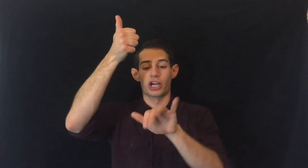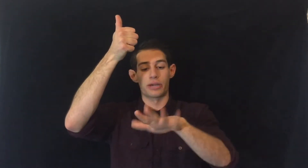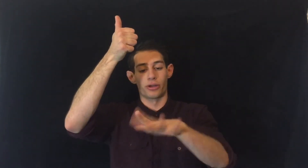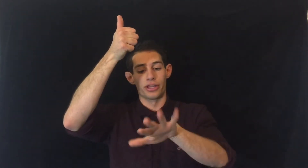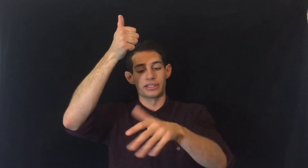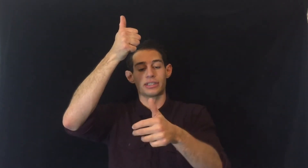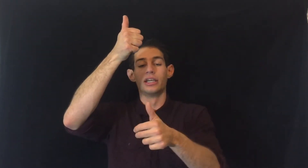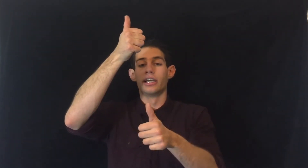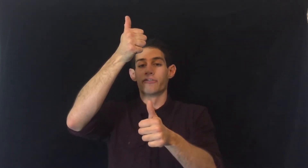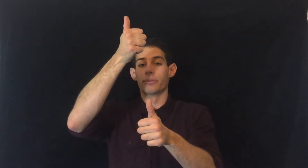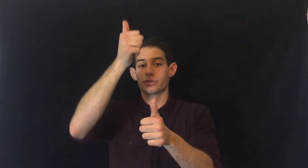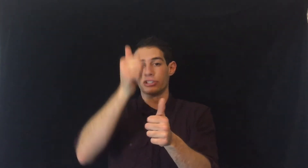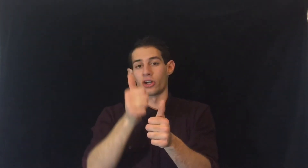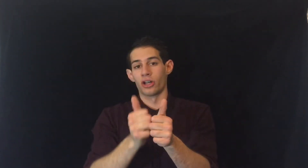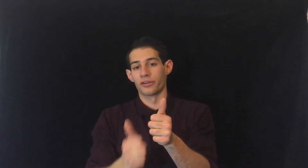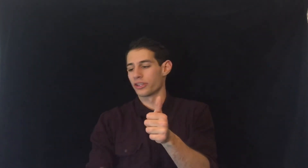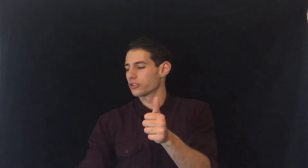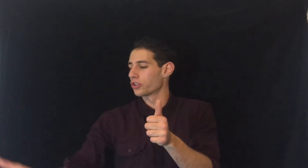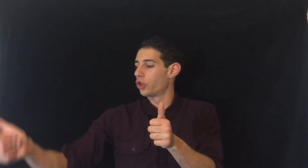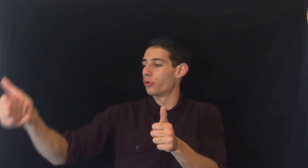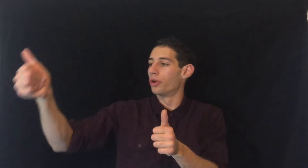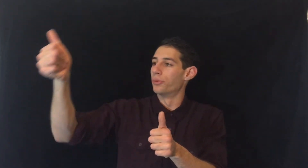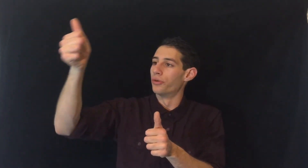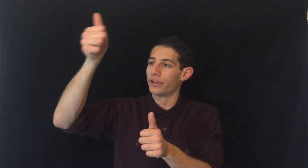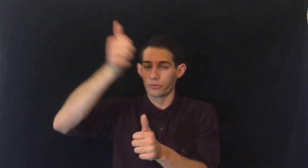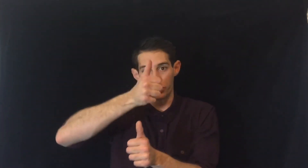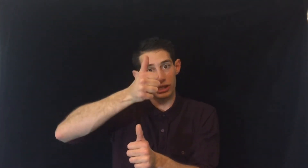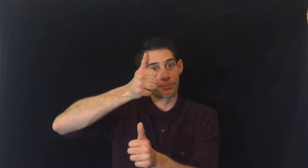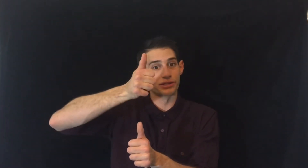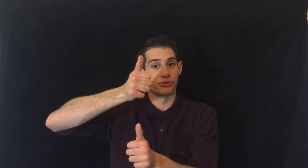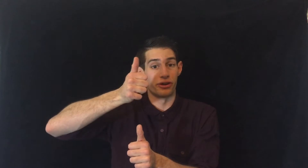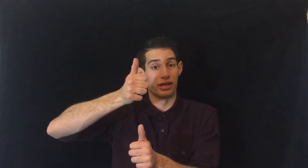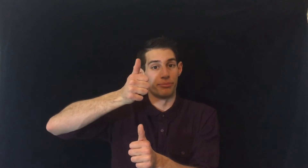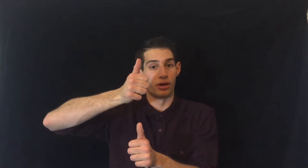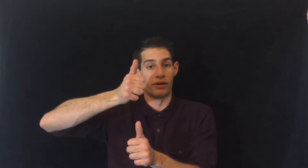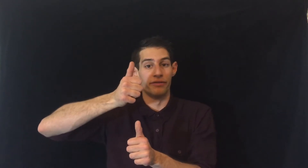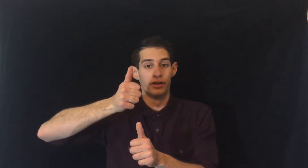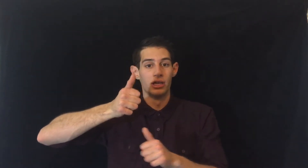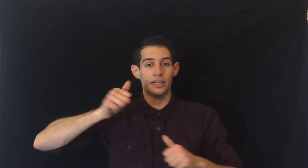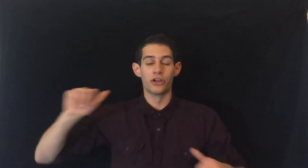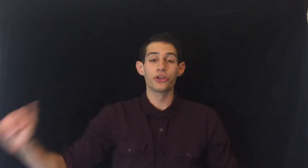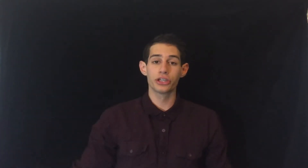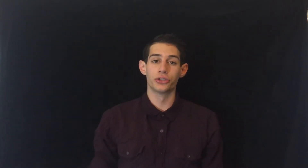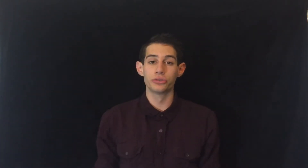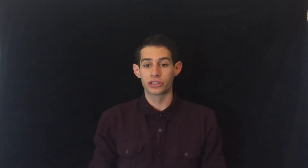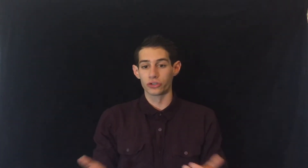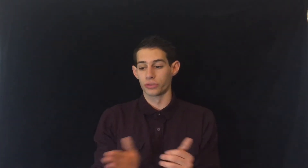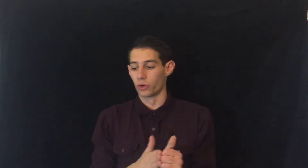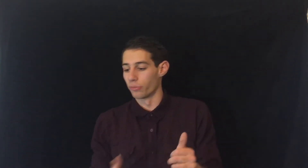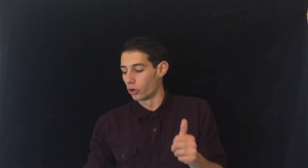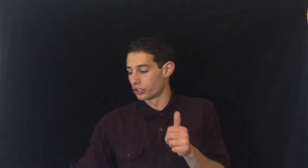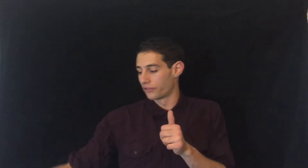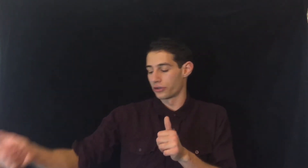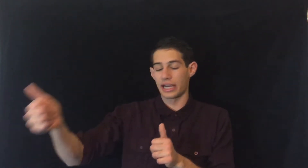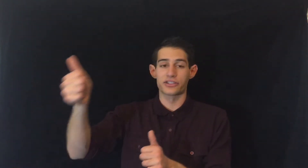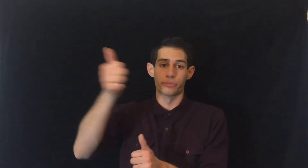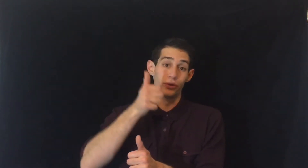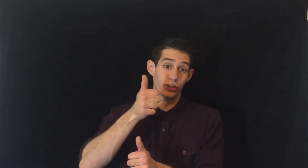while this represents all others. This is the only one moving, and we're just going to place it right above. Now you could do still some more motion if your guys are moving, your